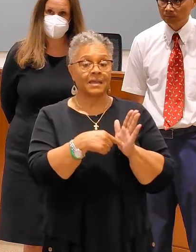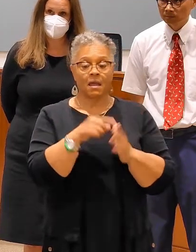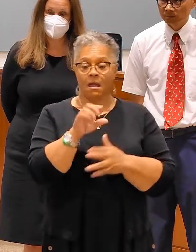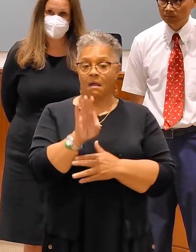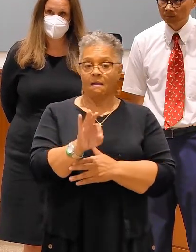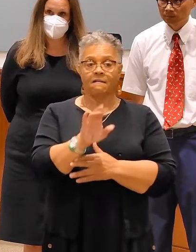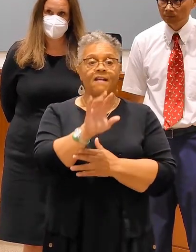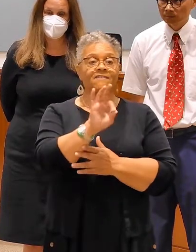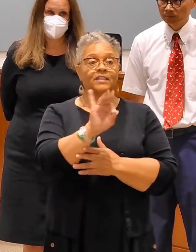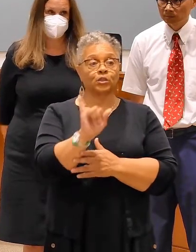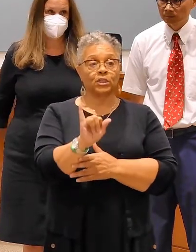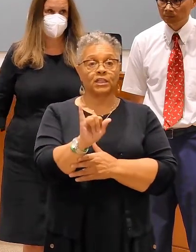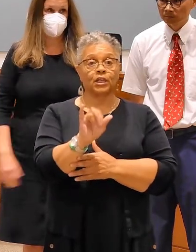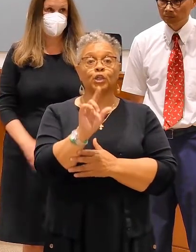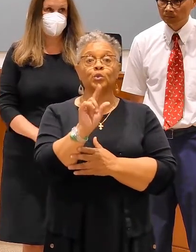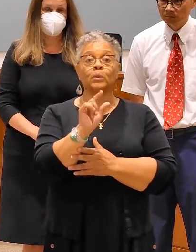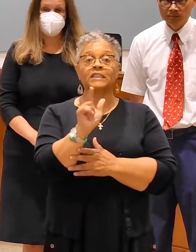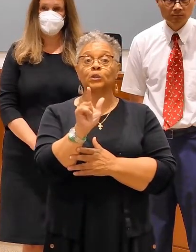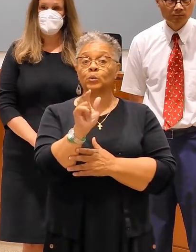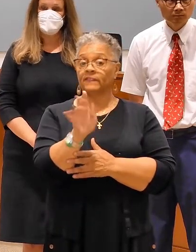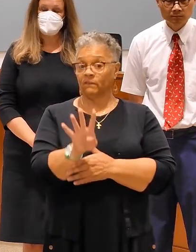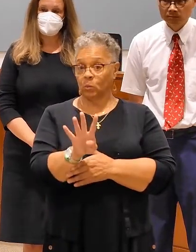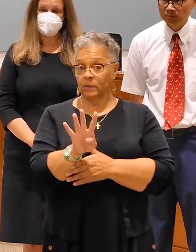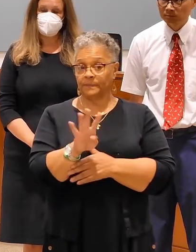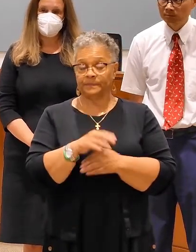year 24.